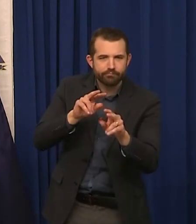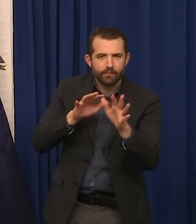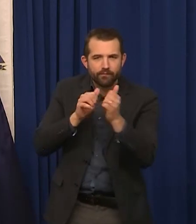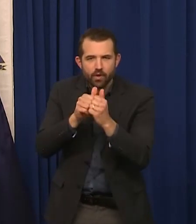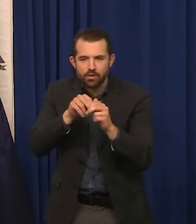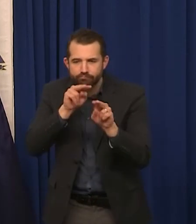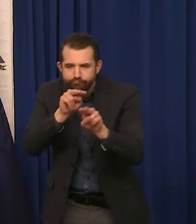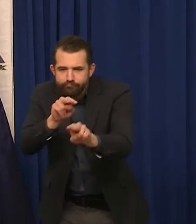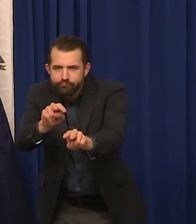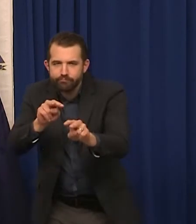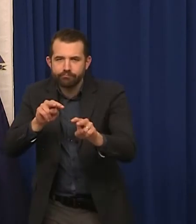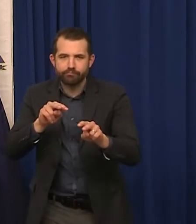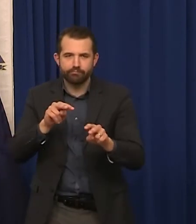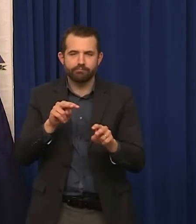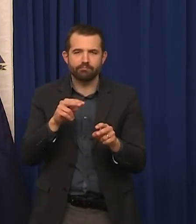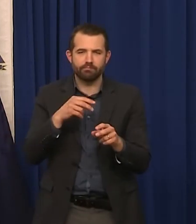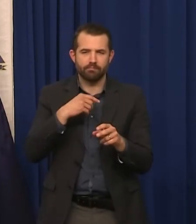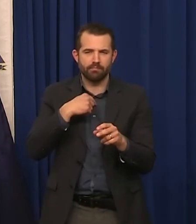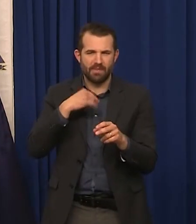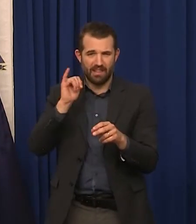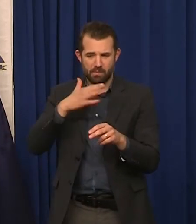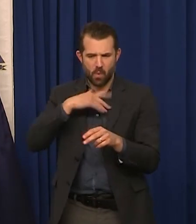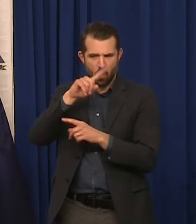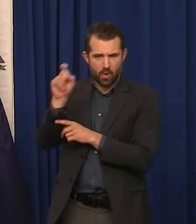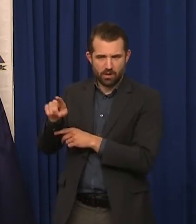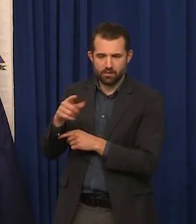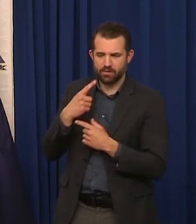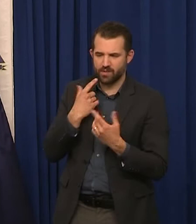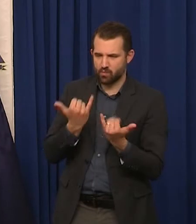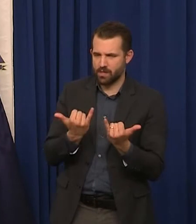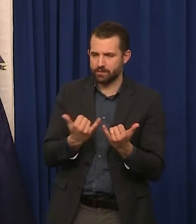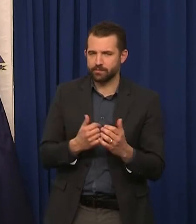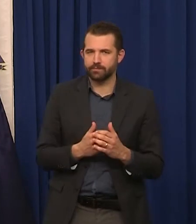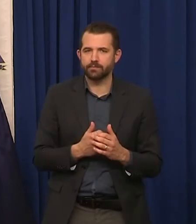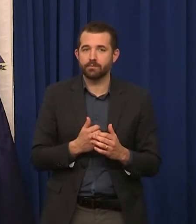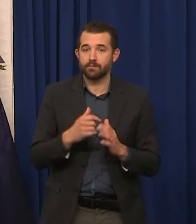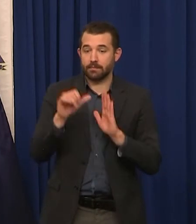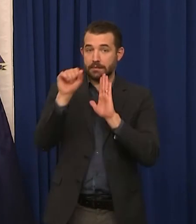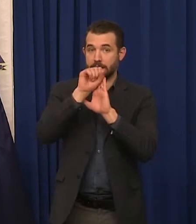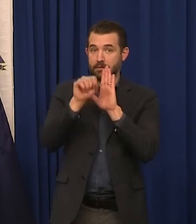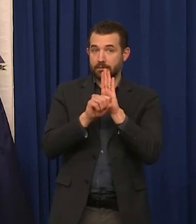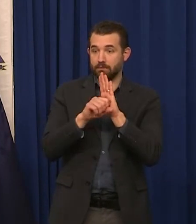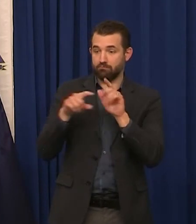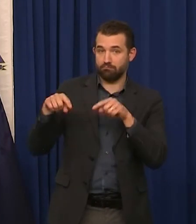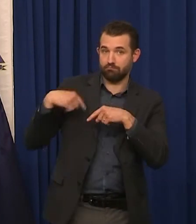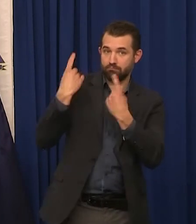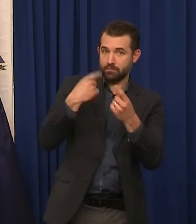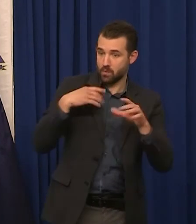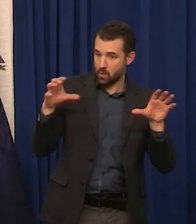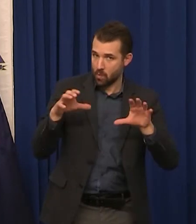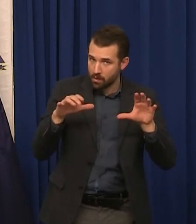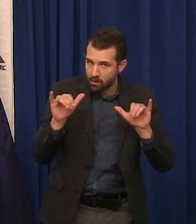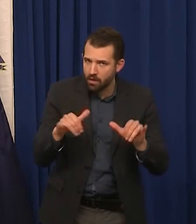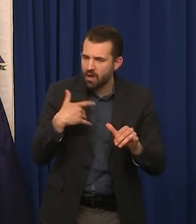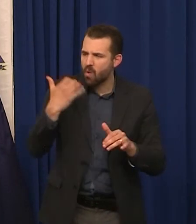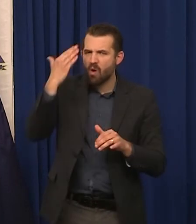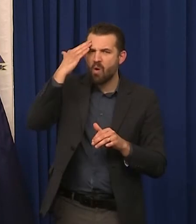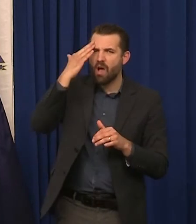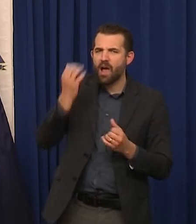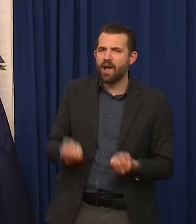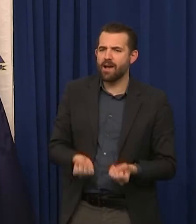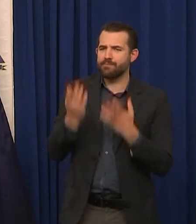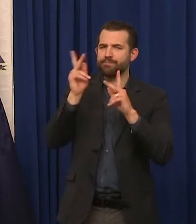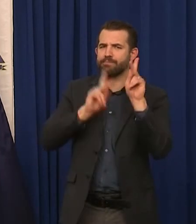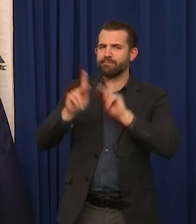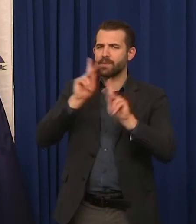Since the state is continuing to do this, I would like to get some kind of idea of how many people the state is utilizing to do